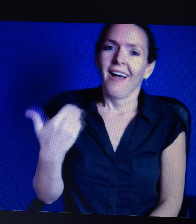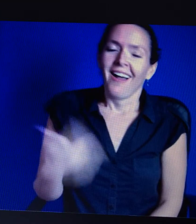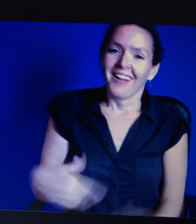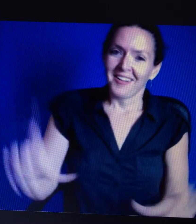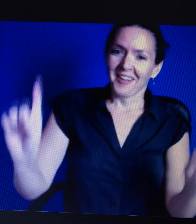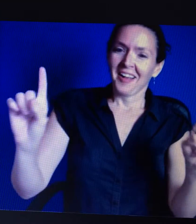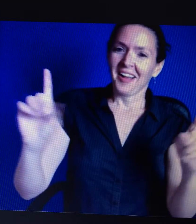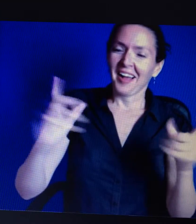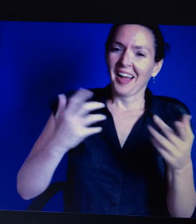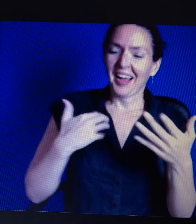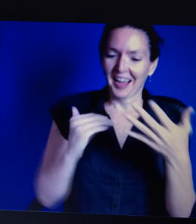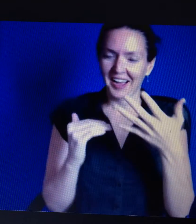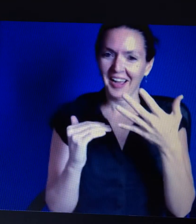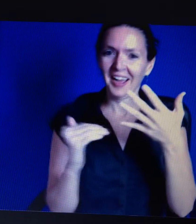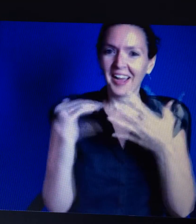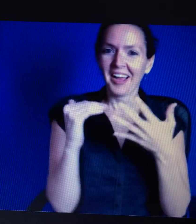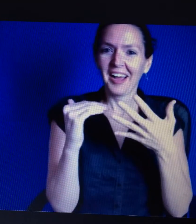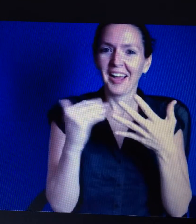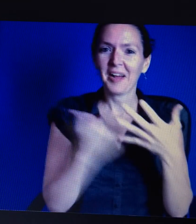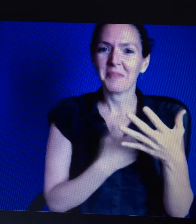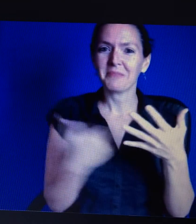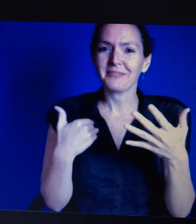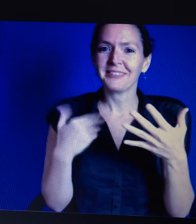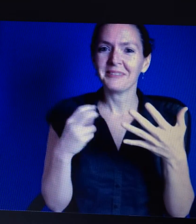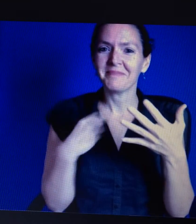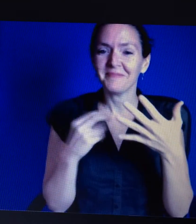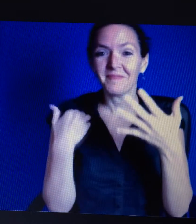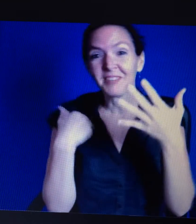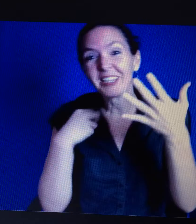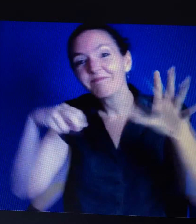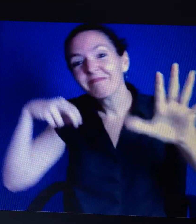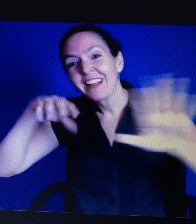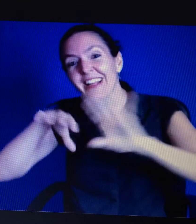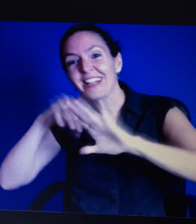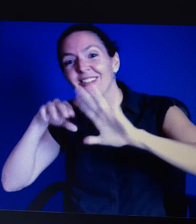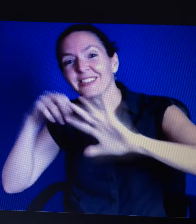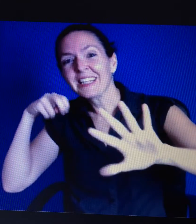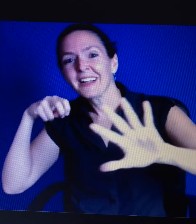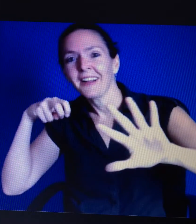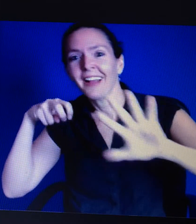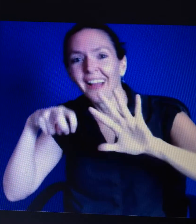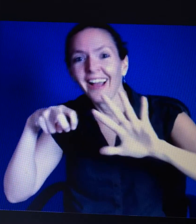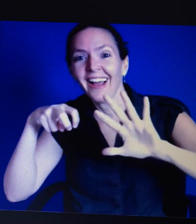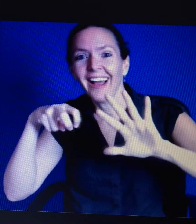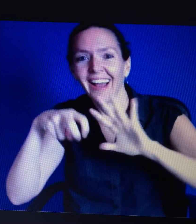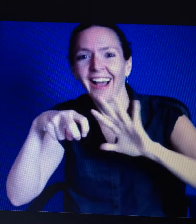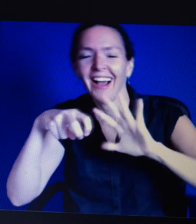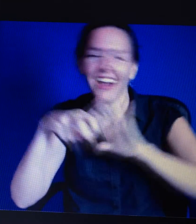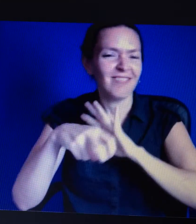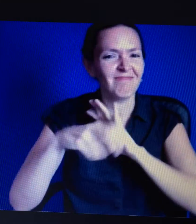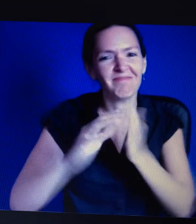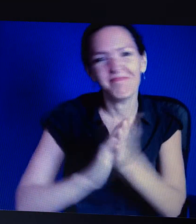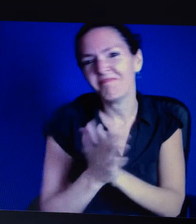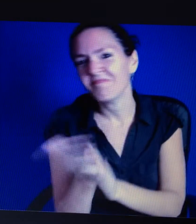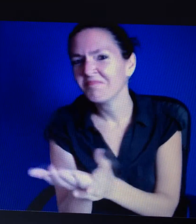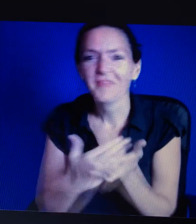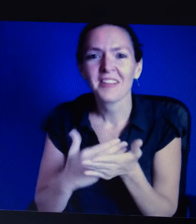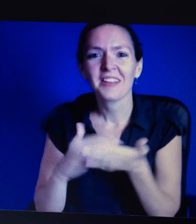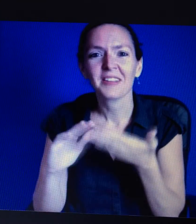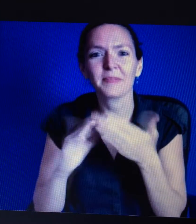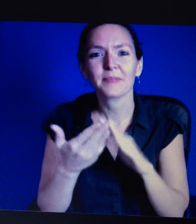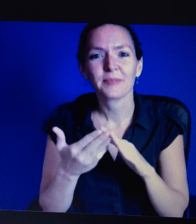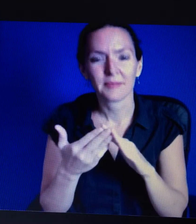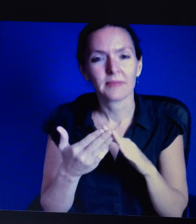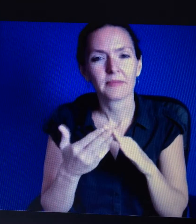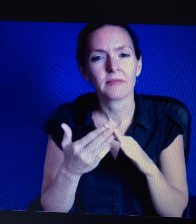the interpreters want to have a name sign right away. And when they finally get one, they feel so much better, like they're catching up. They